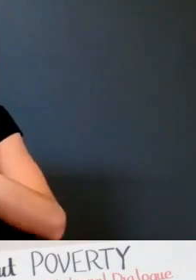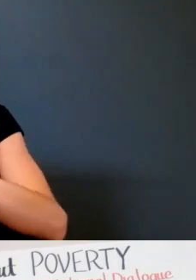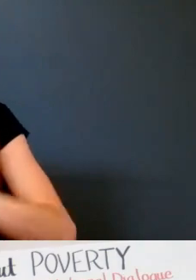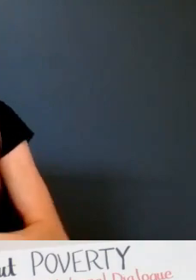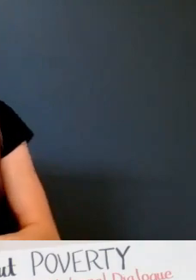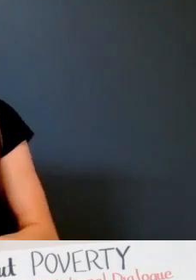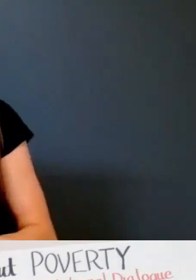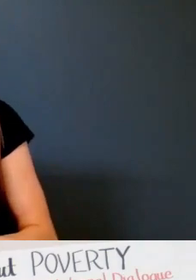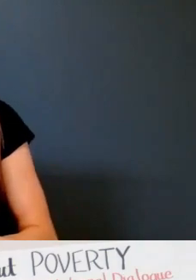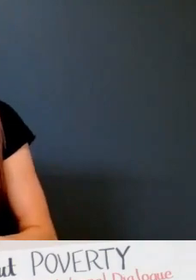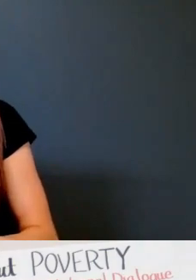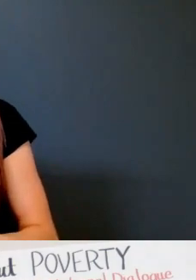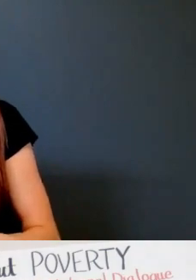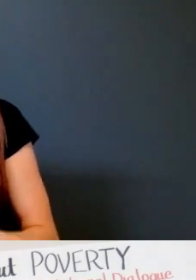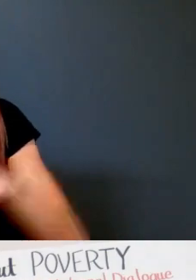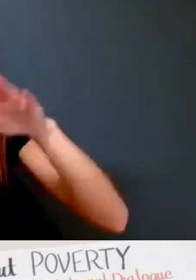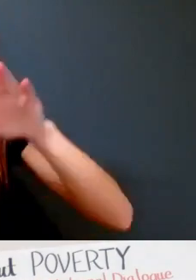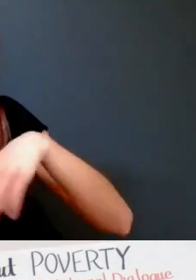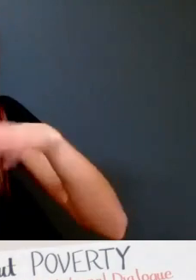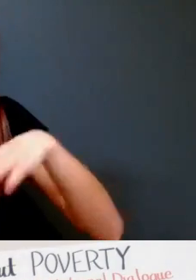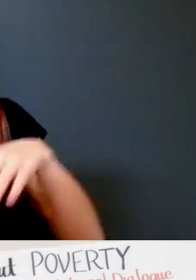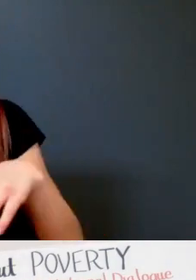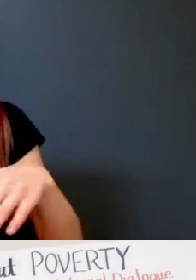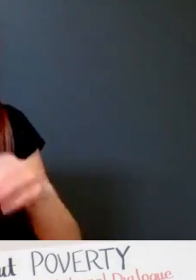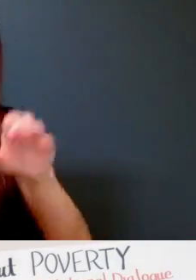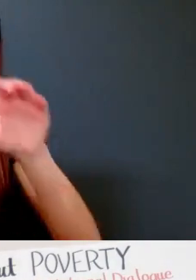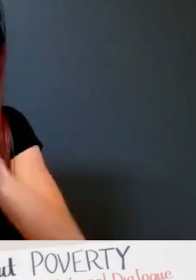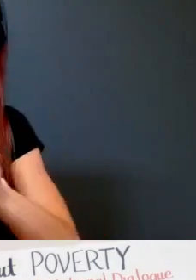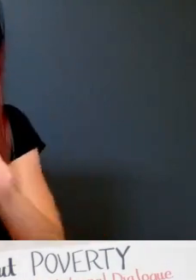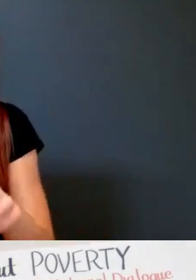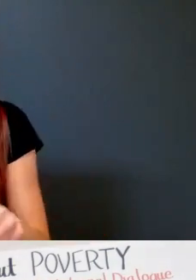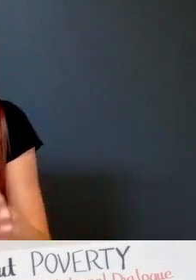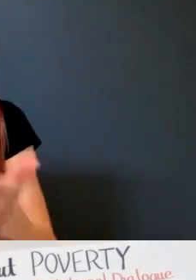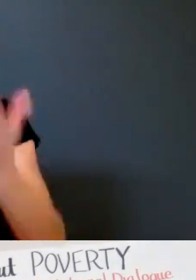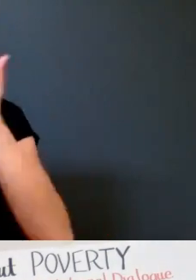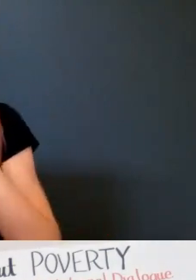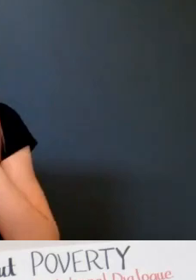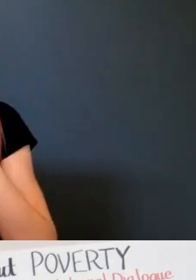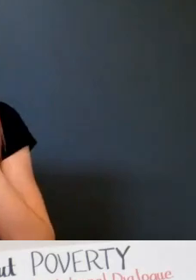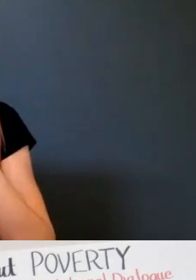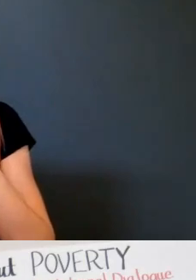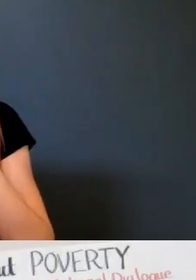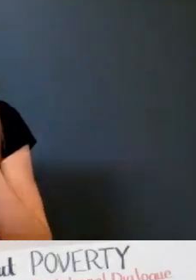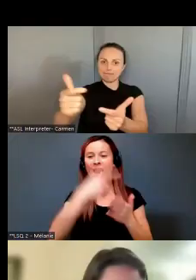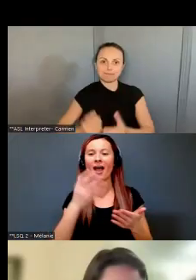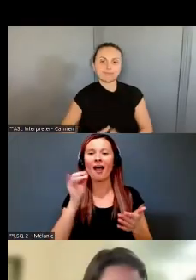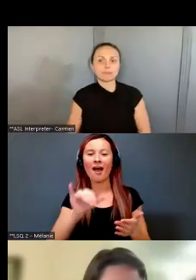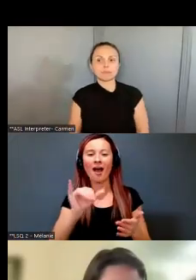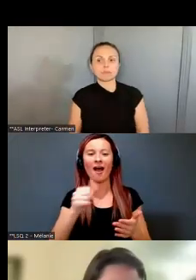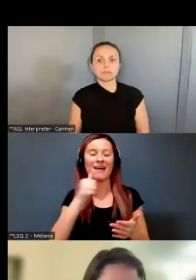highlights from yesterday's session for those who couldn't join us. Kelly, over to you.